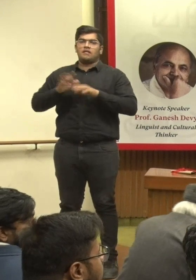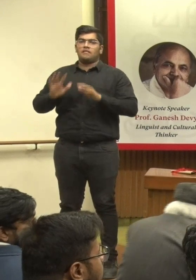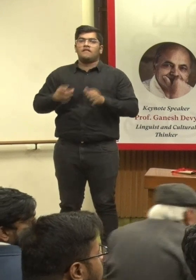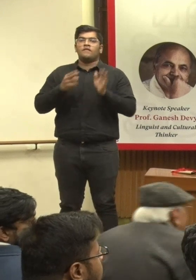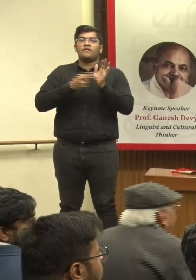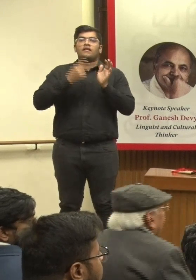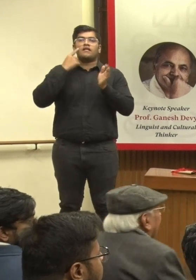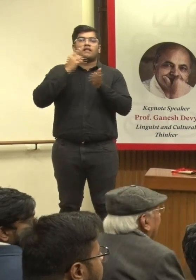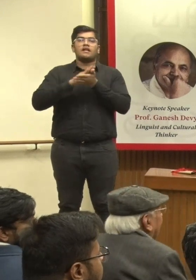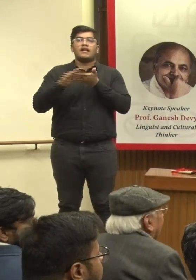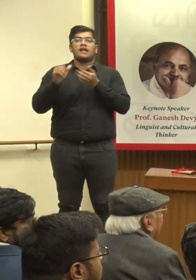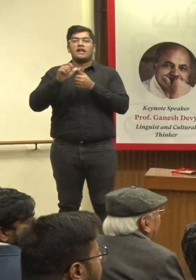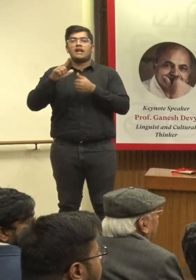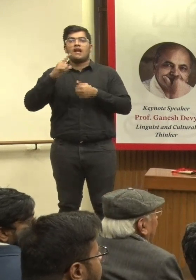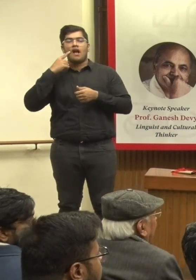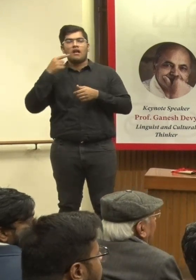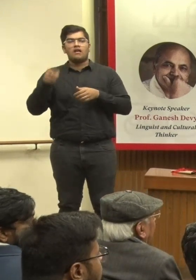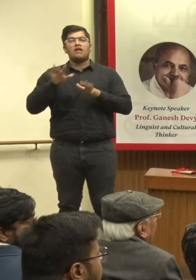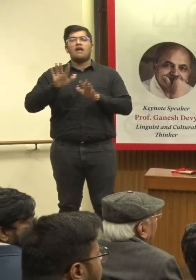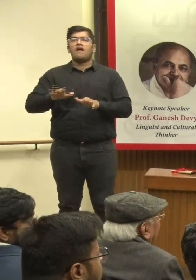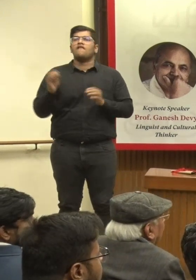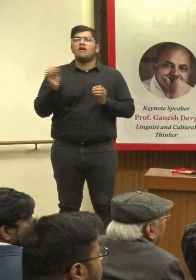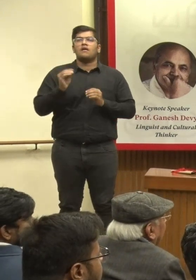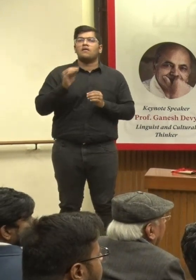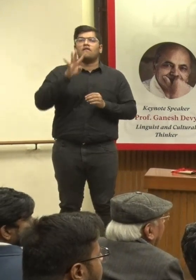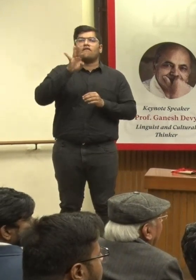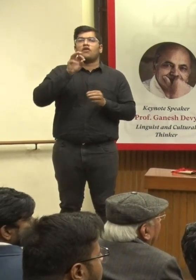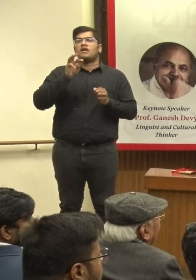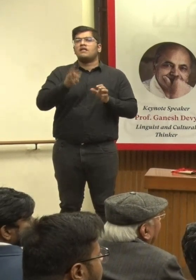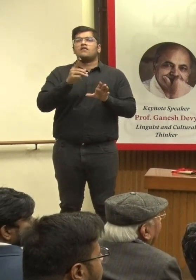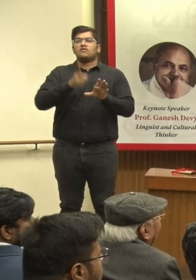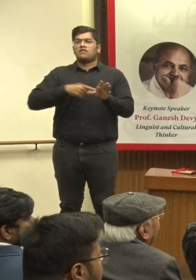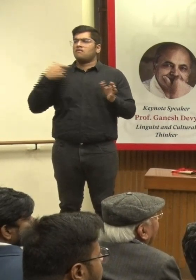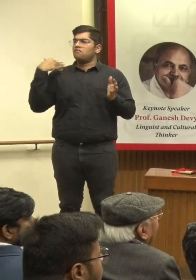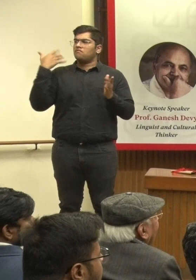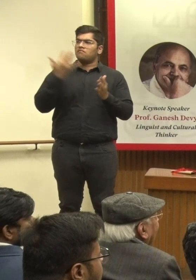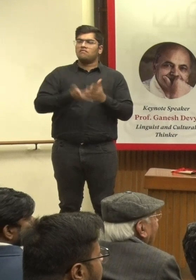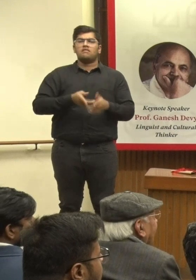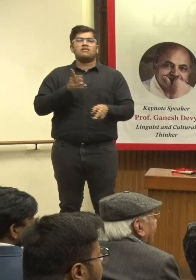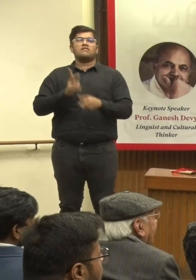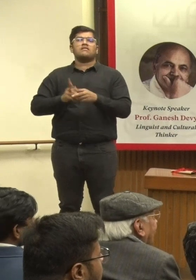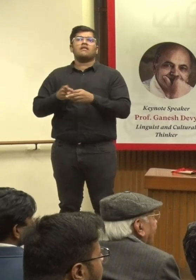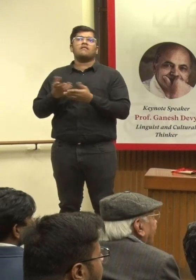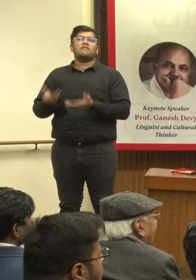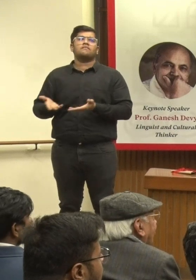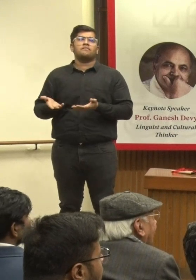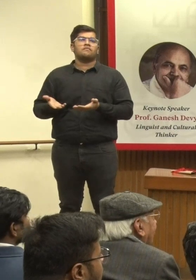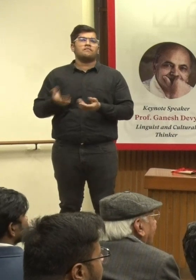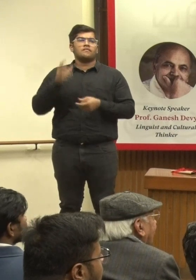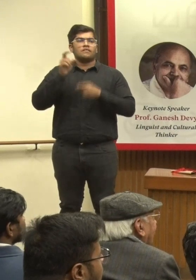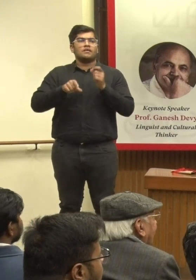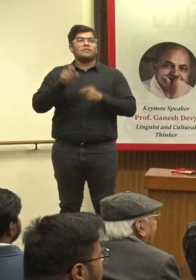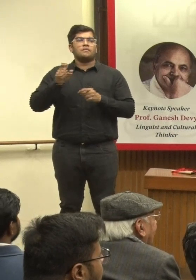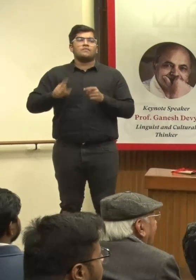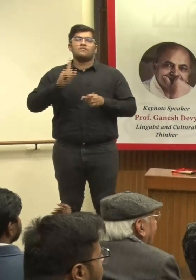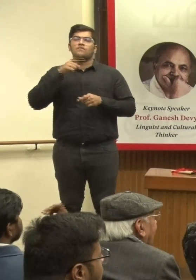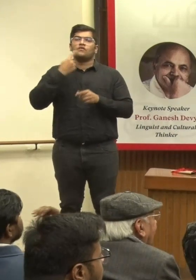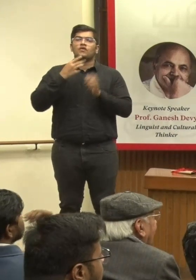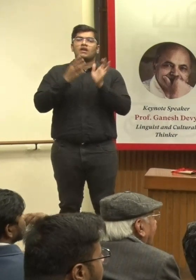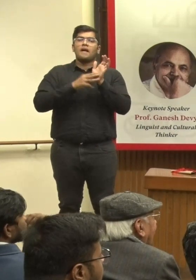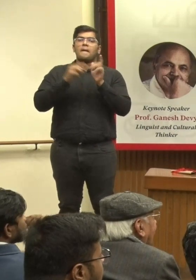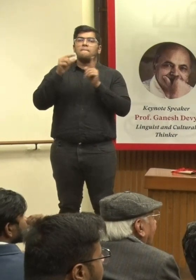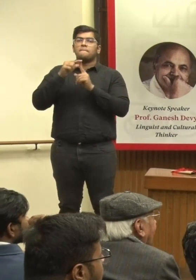in Maharashtra have been there for last 40,000 years. And those people who did in Madhya